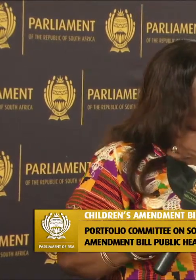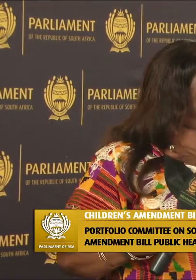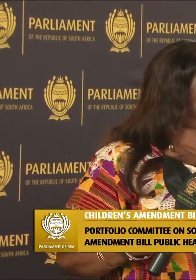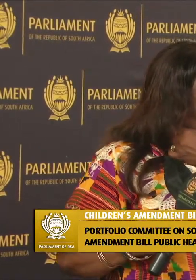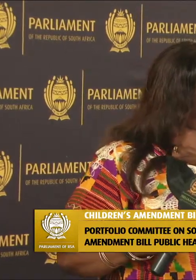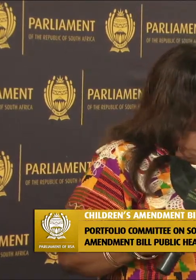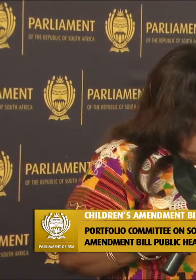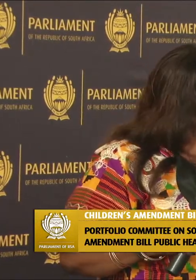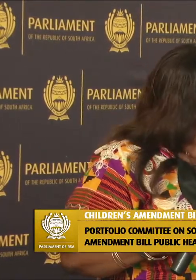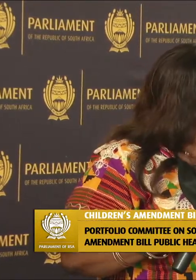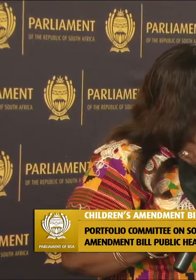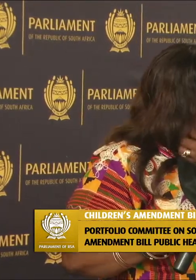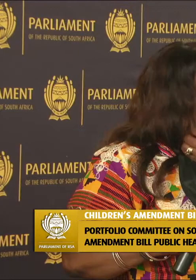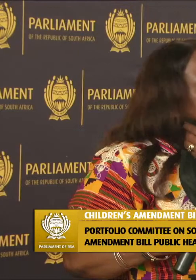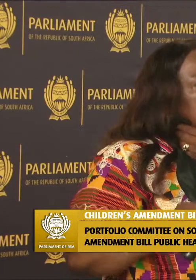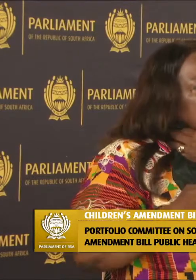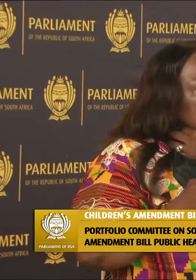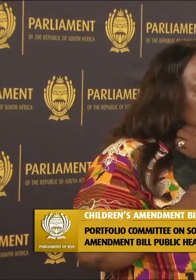nabo.